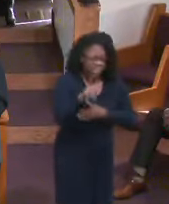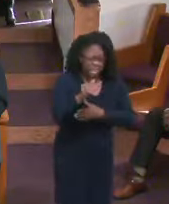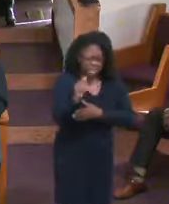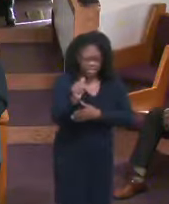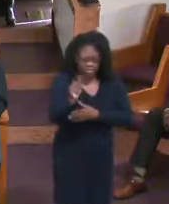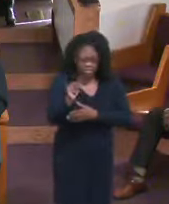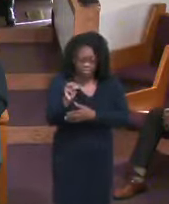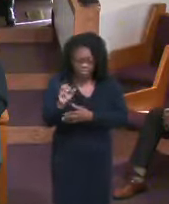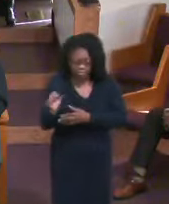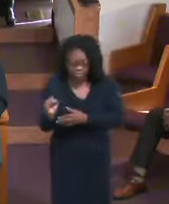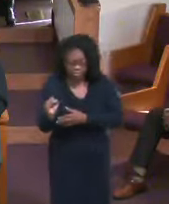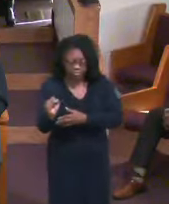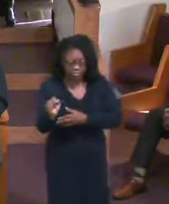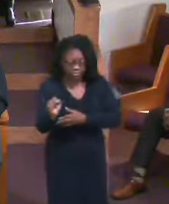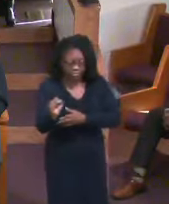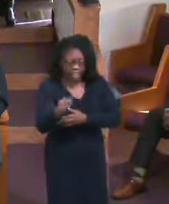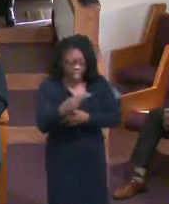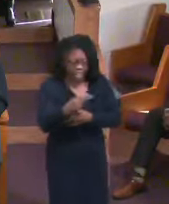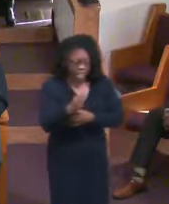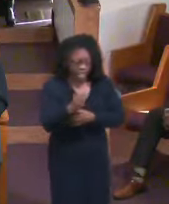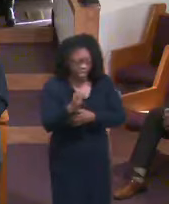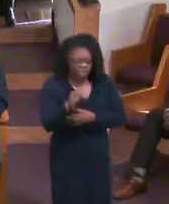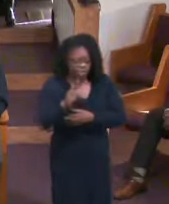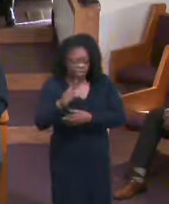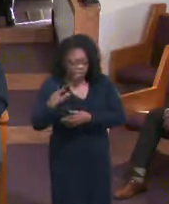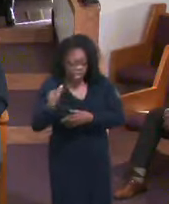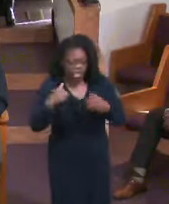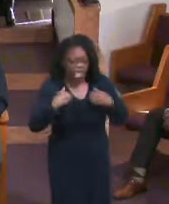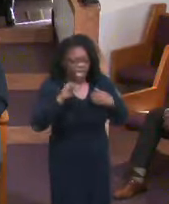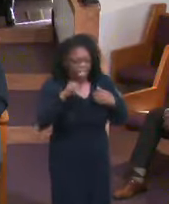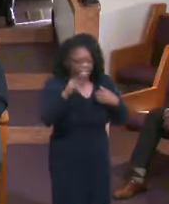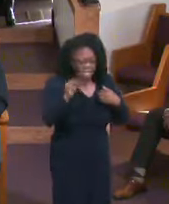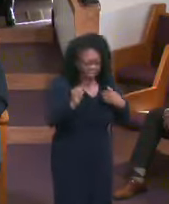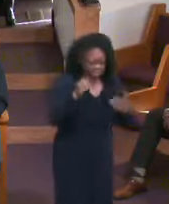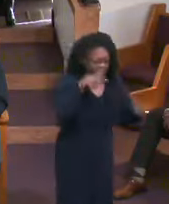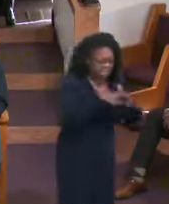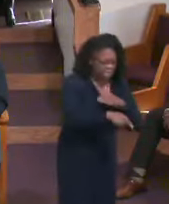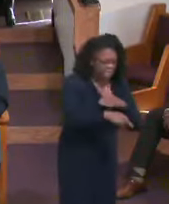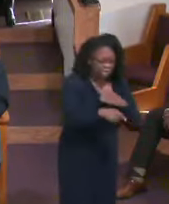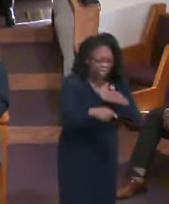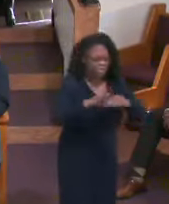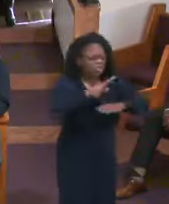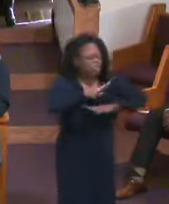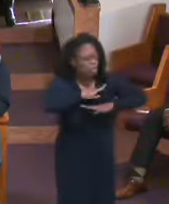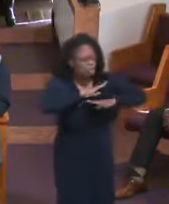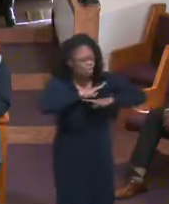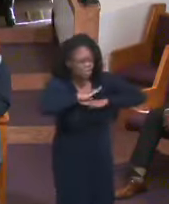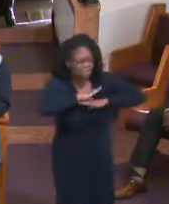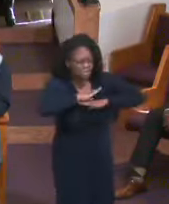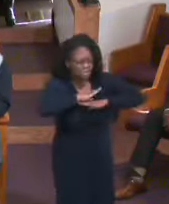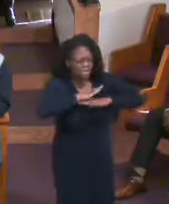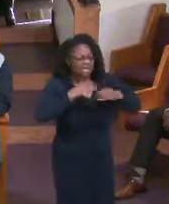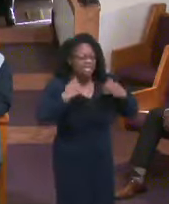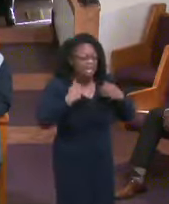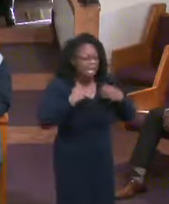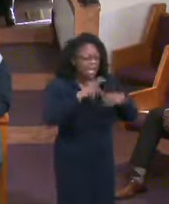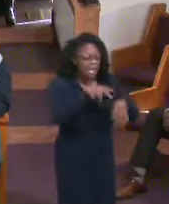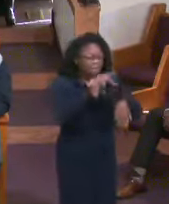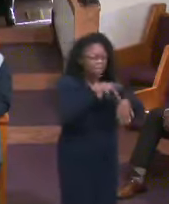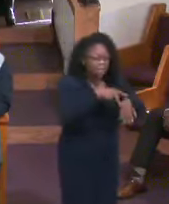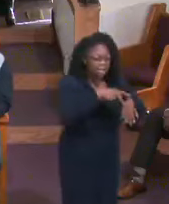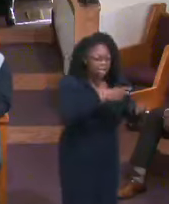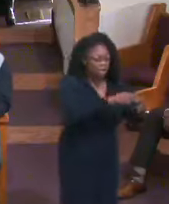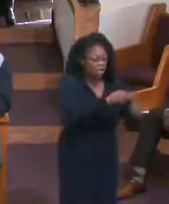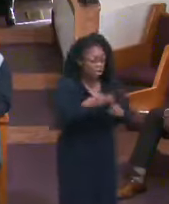Herod had James killed. The Jewish leaders were so pleased that Herod had Peter then arrested. Peter is